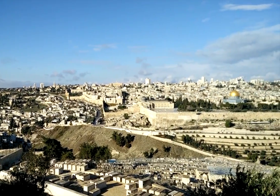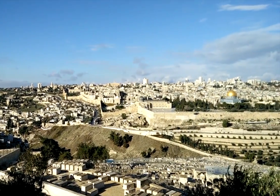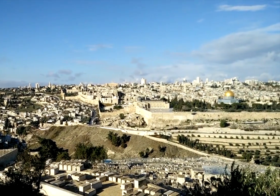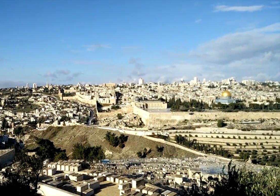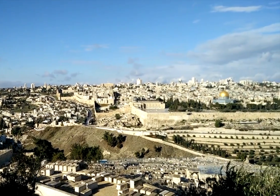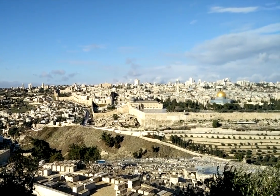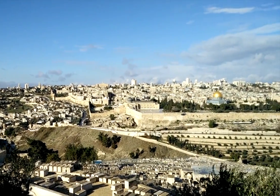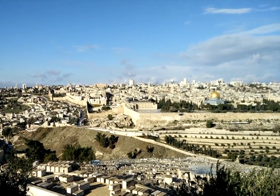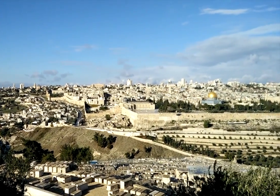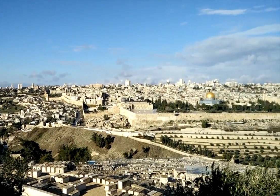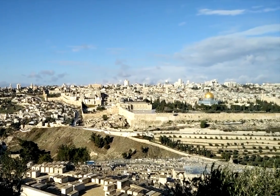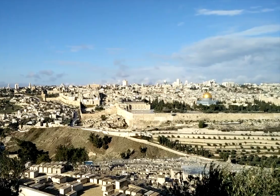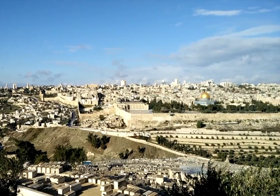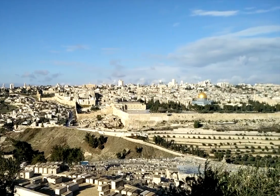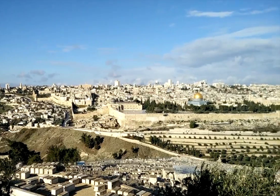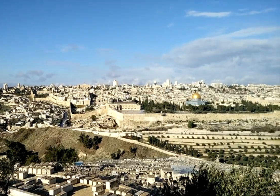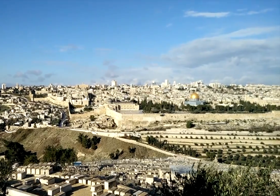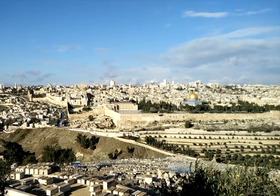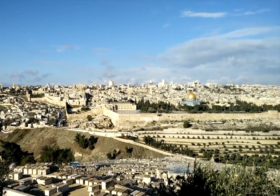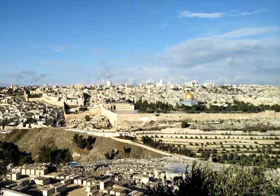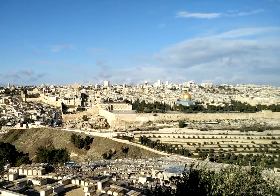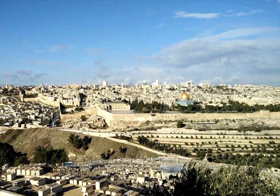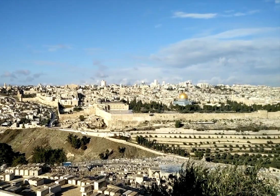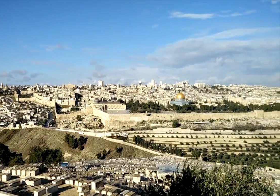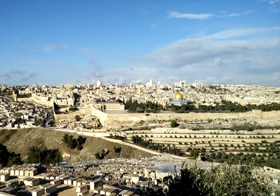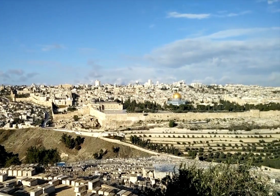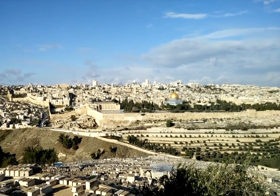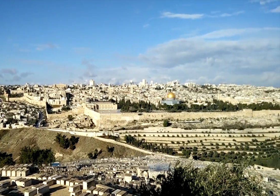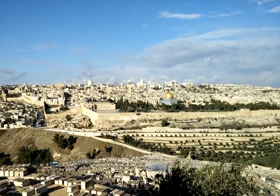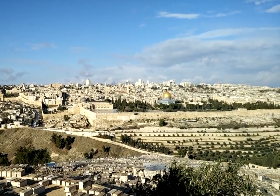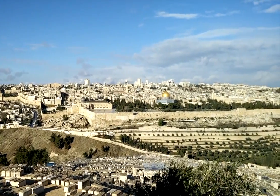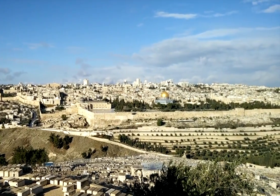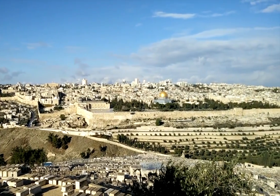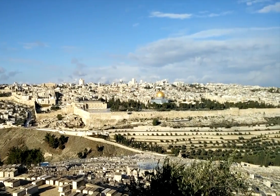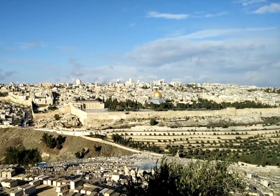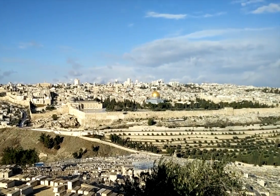And a panoramic view of that city. You can see the wall.